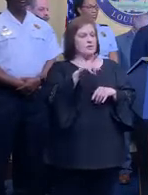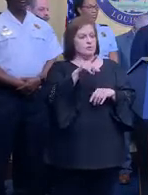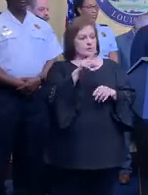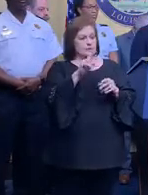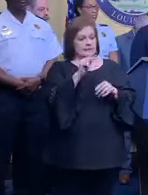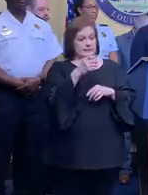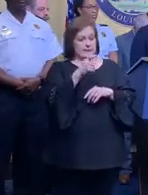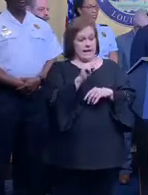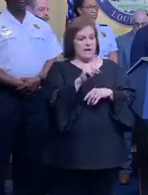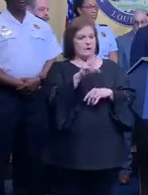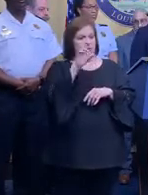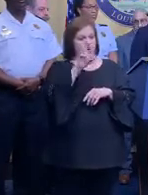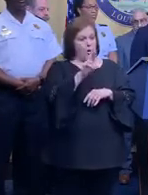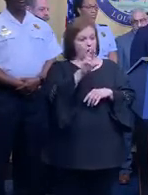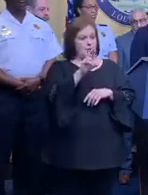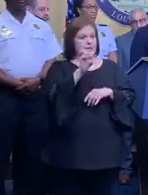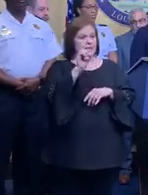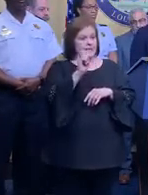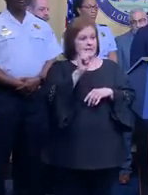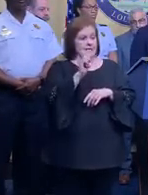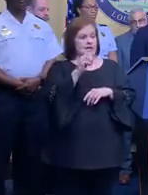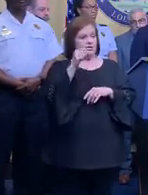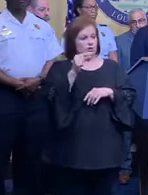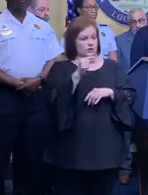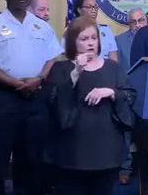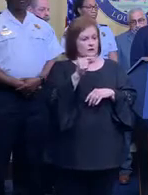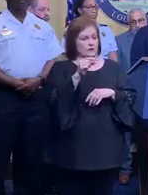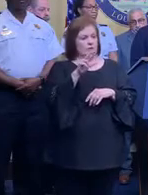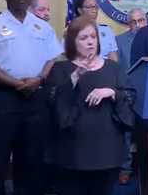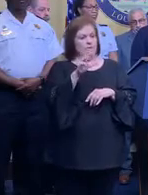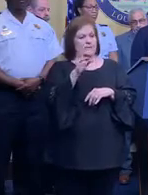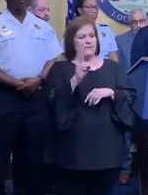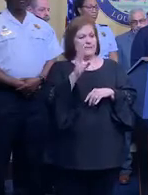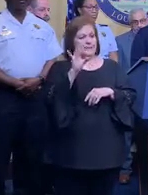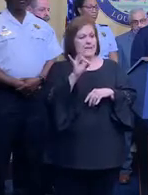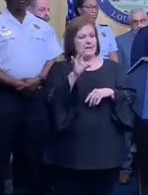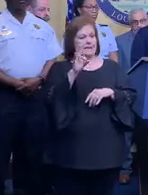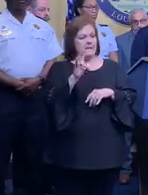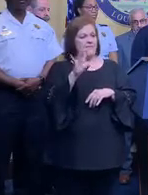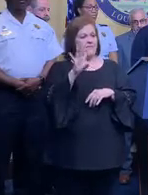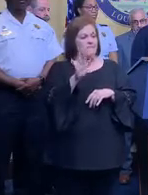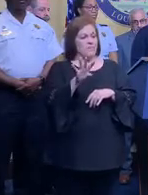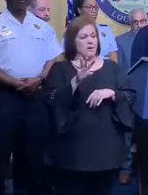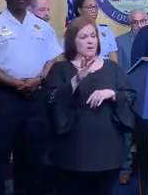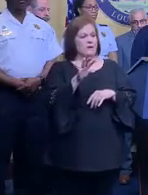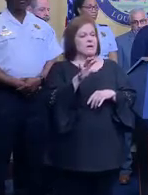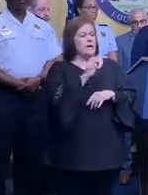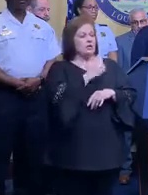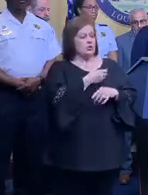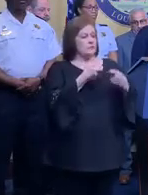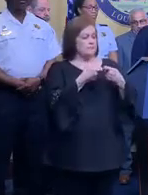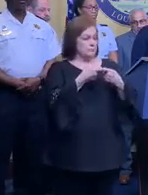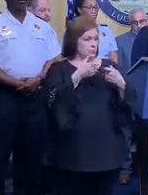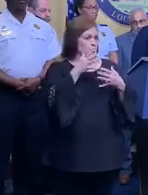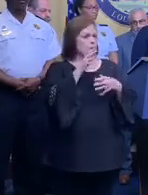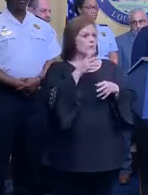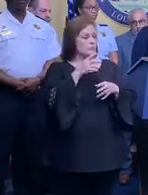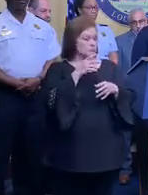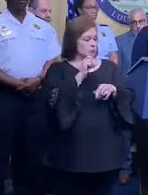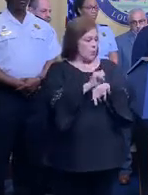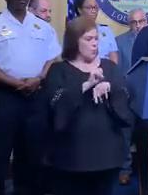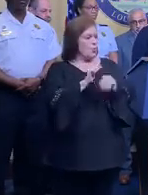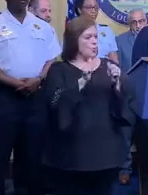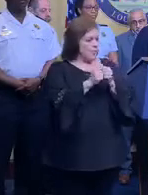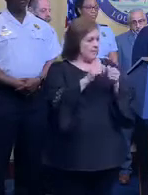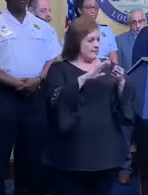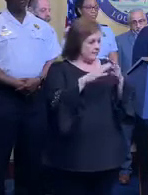can text capital R, capital E, capital G to 36874. Entergy will continue to work closely with the city and